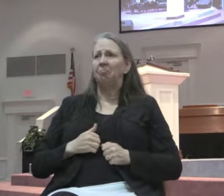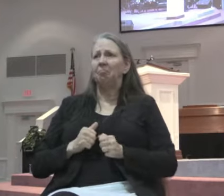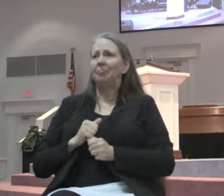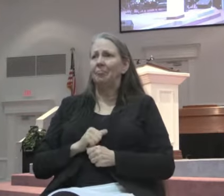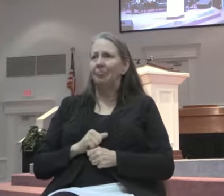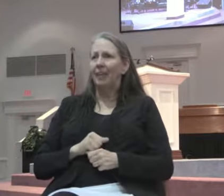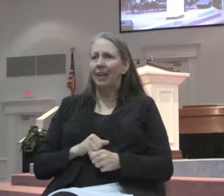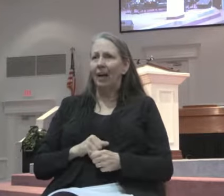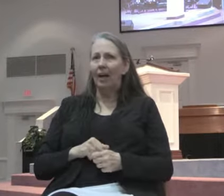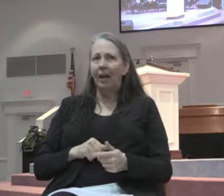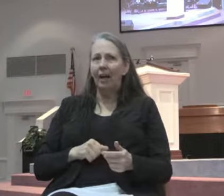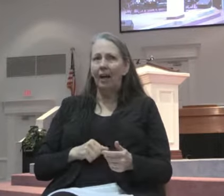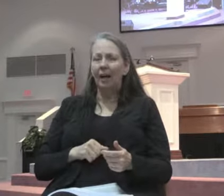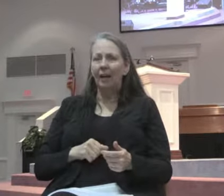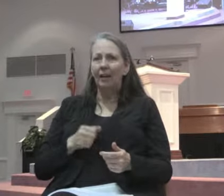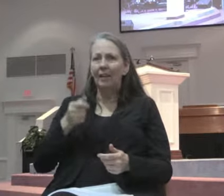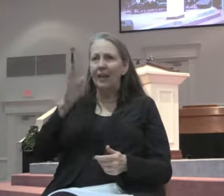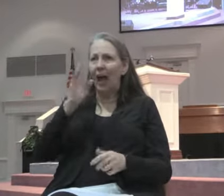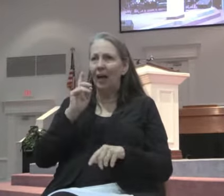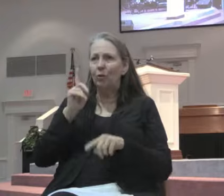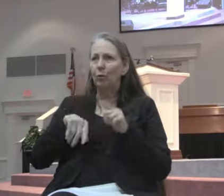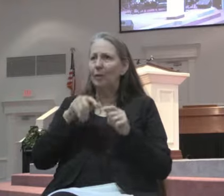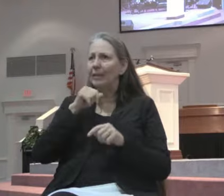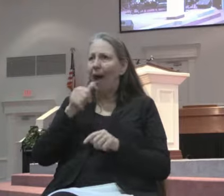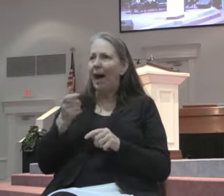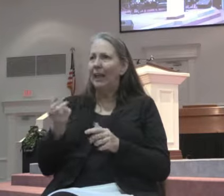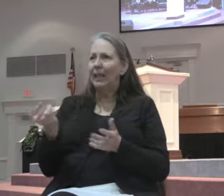He could not get you up.